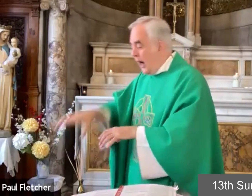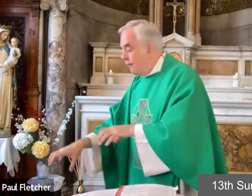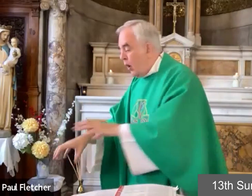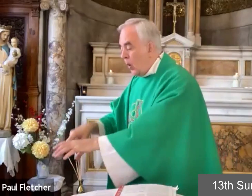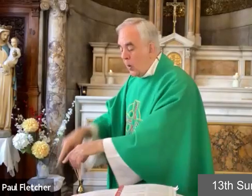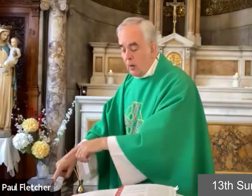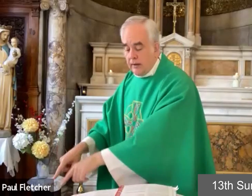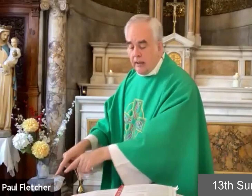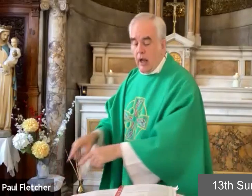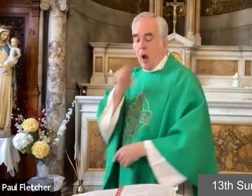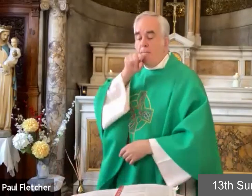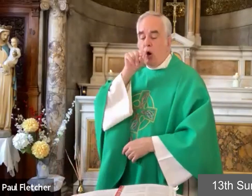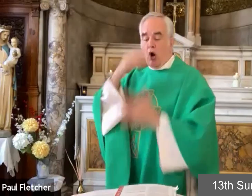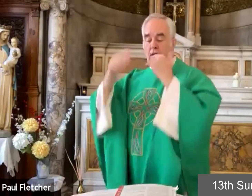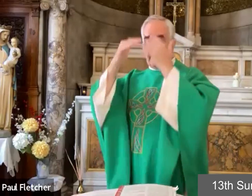have holes, birds of the